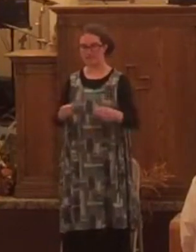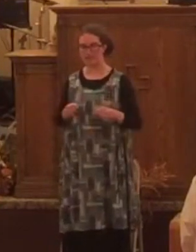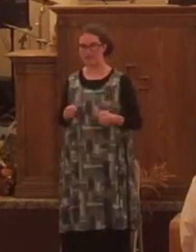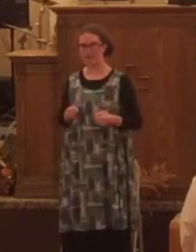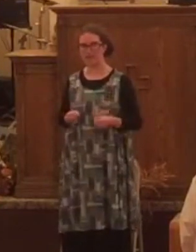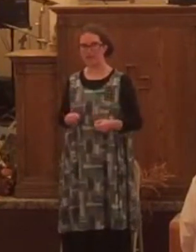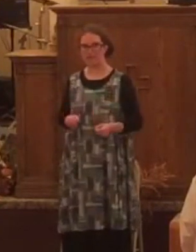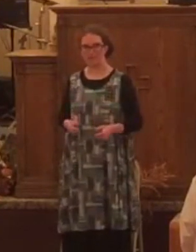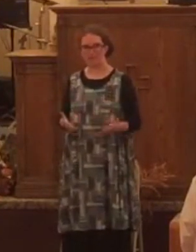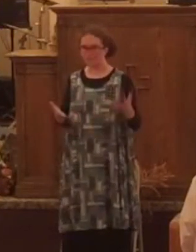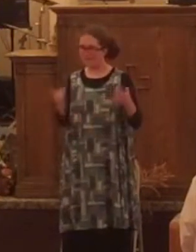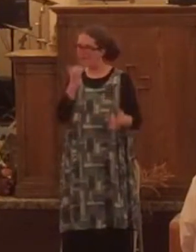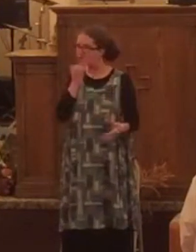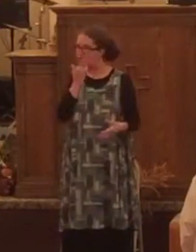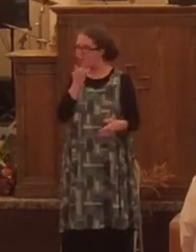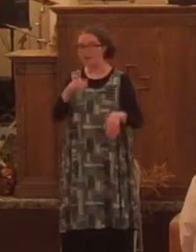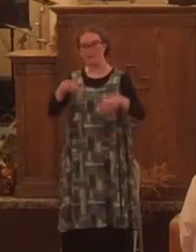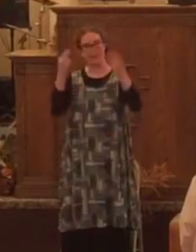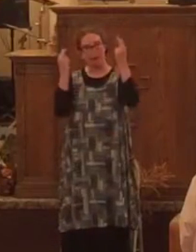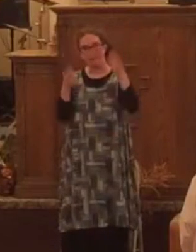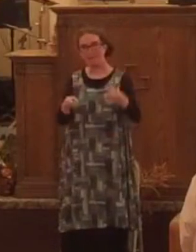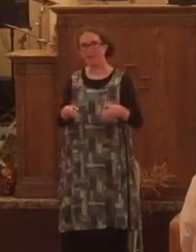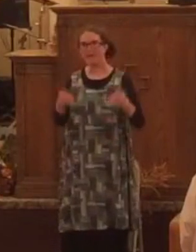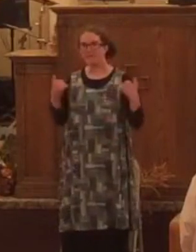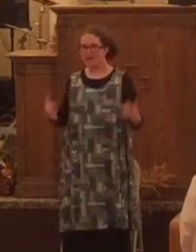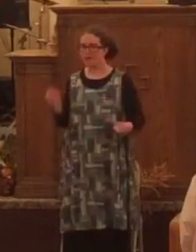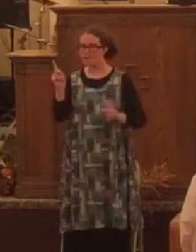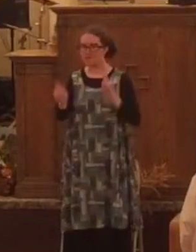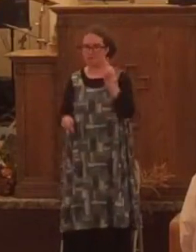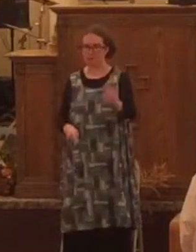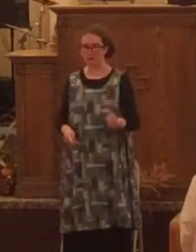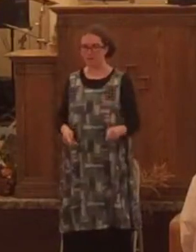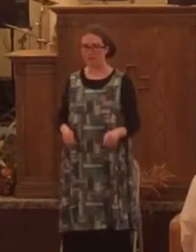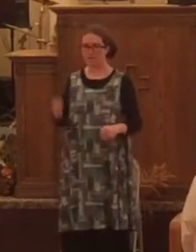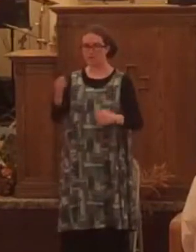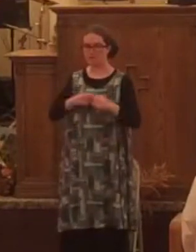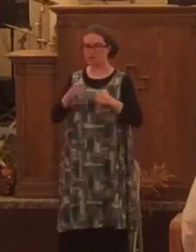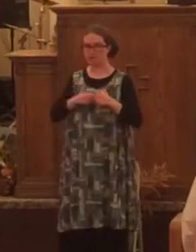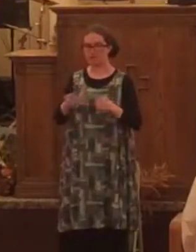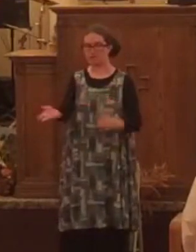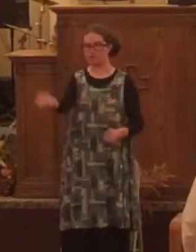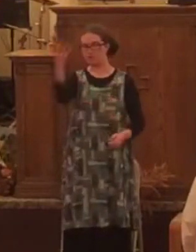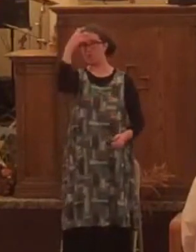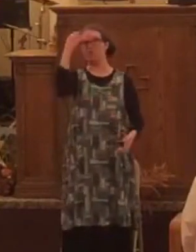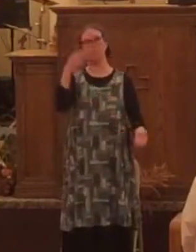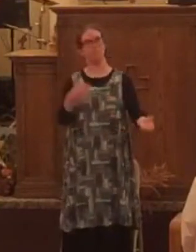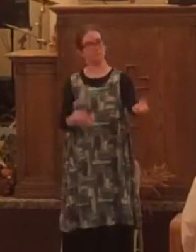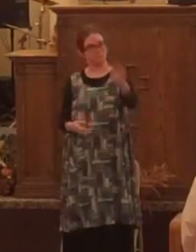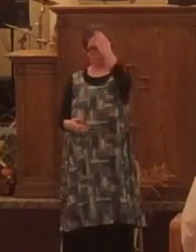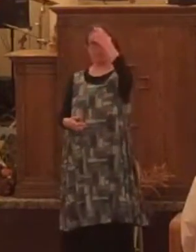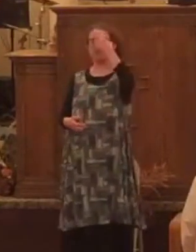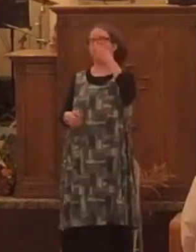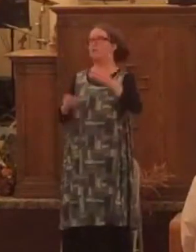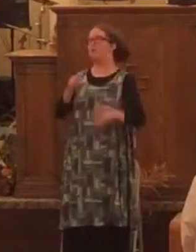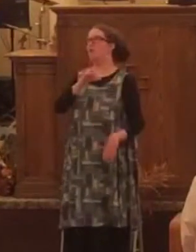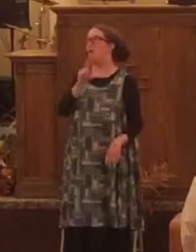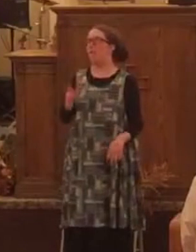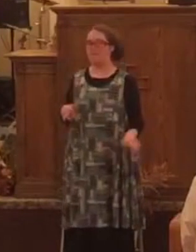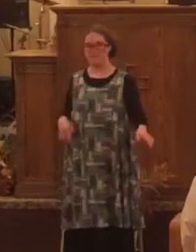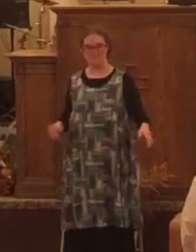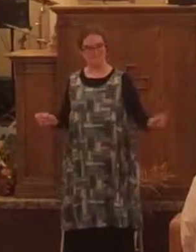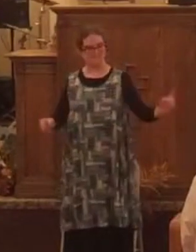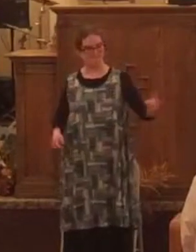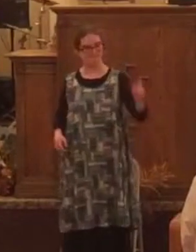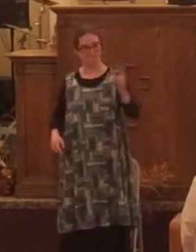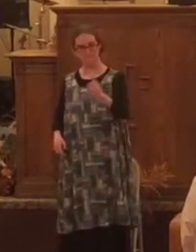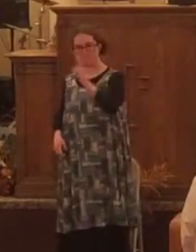that could possibly go wrong is going wrong. Amen. And now these people are talking about stoning me. Amen. Lord have mercy. And he's walking back and forth in the